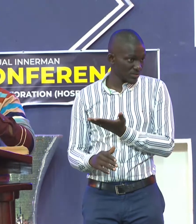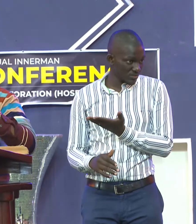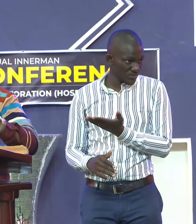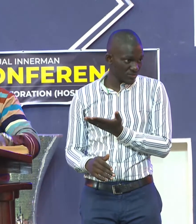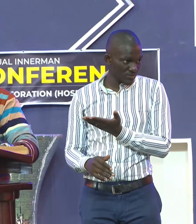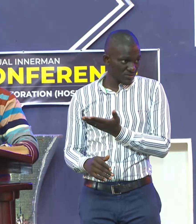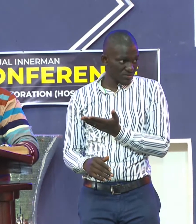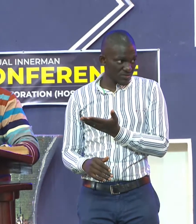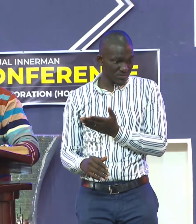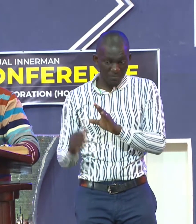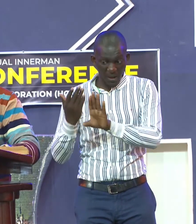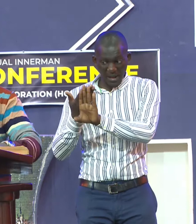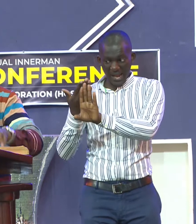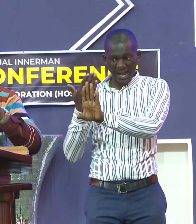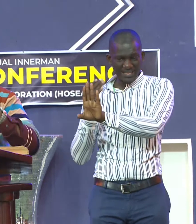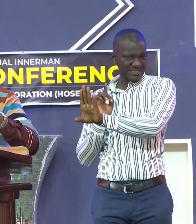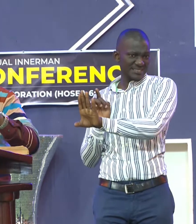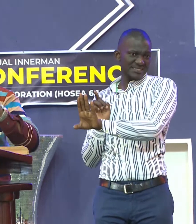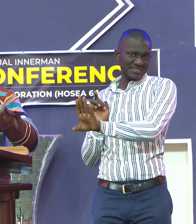God. Behind them,